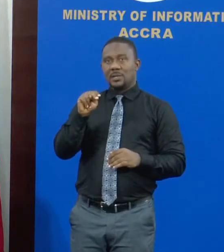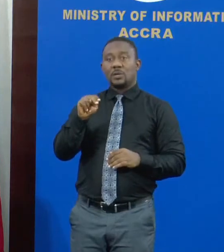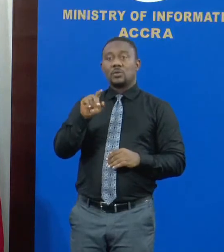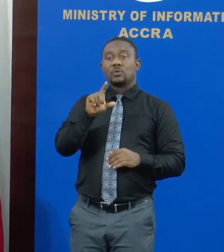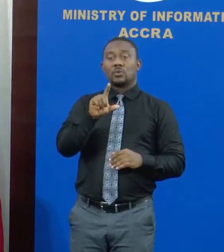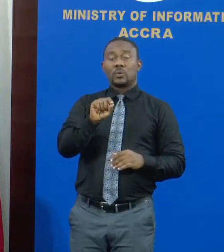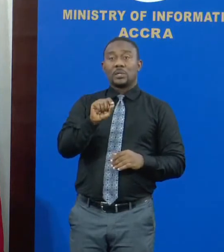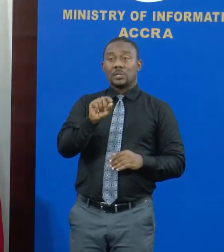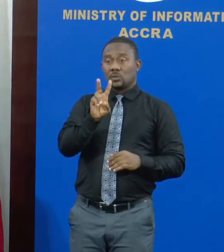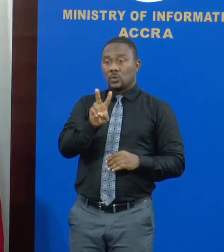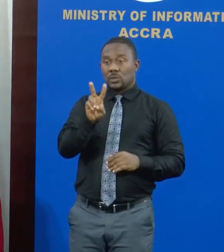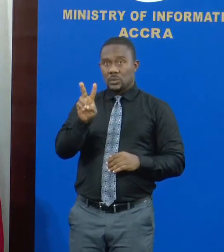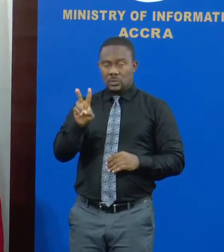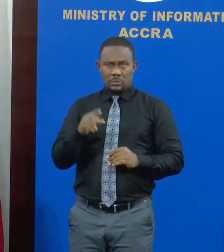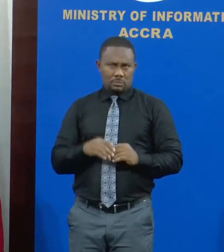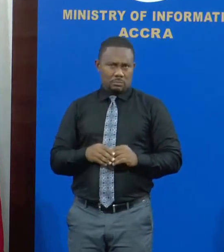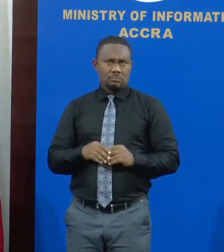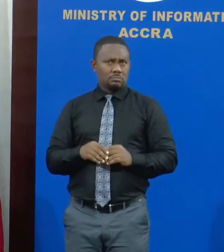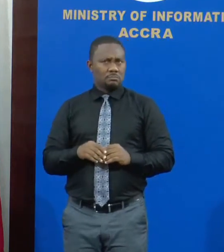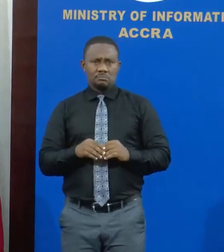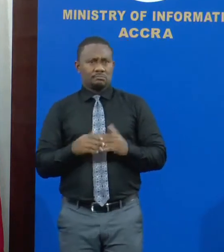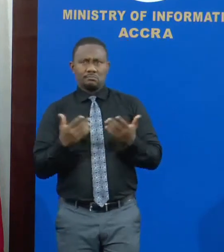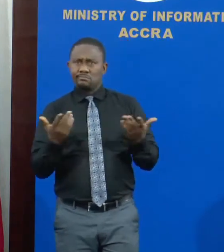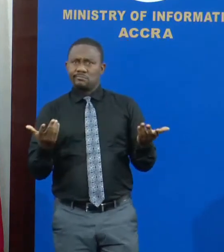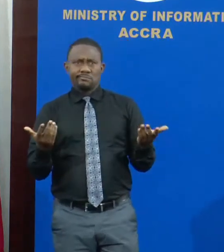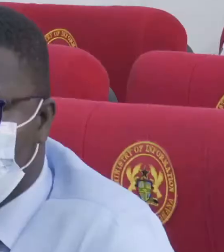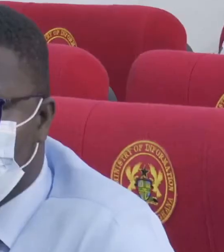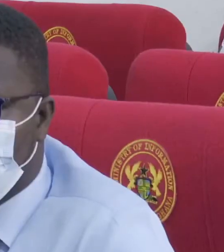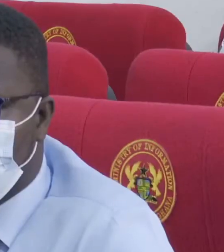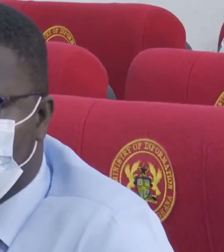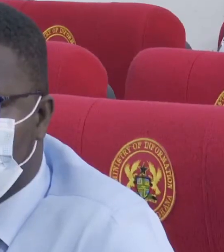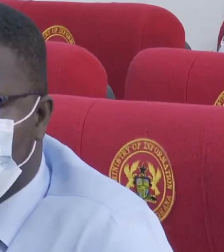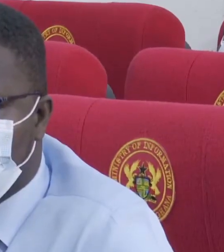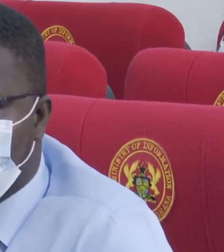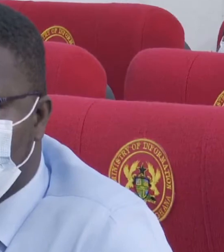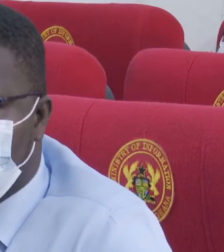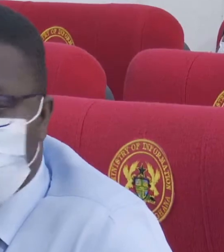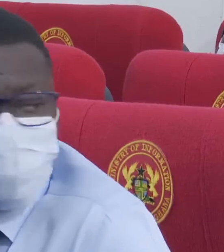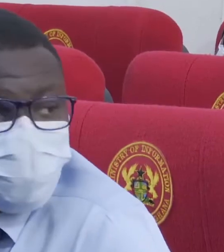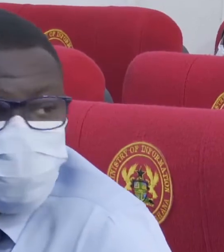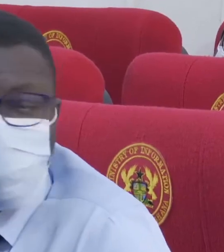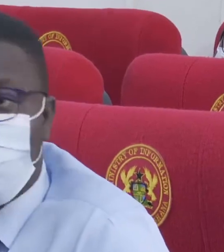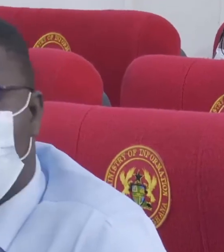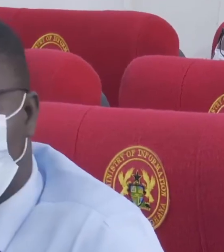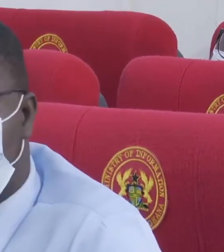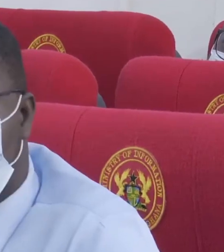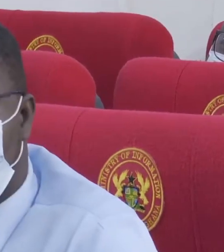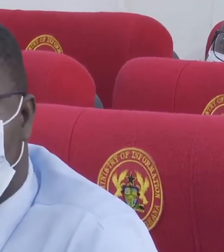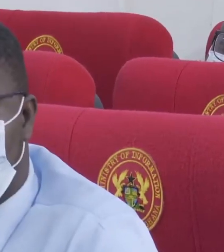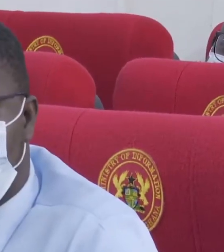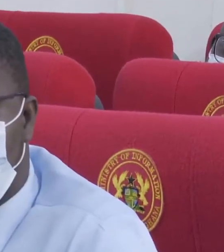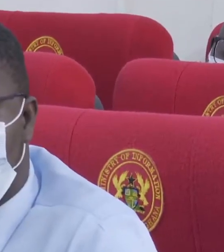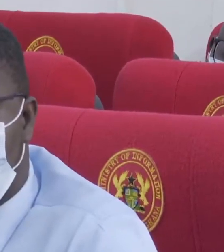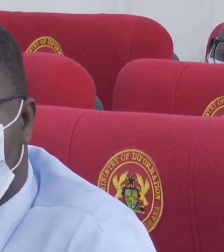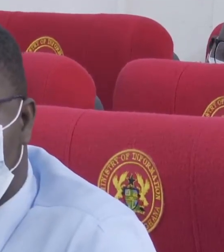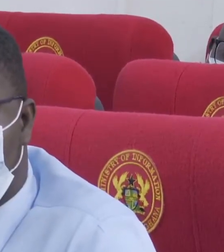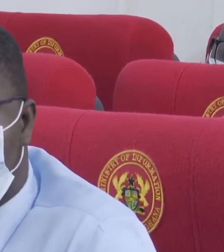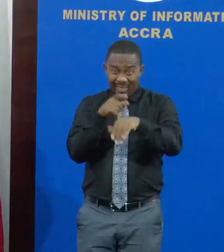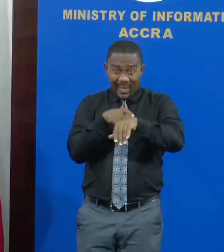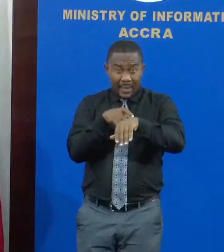cutover, where from that time, we believe that would have given people ample opportunity to have